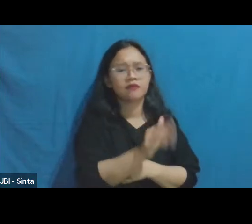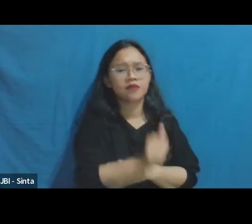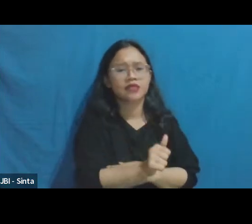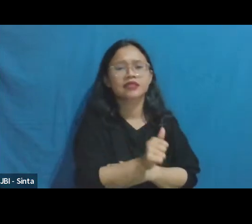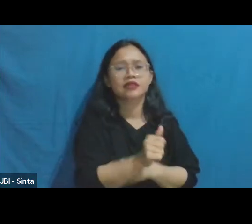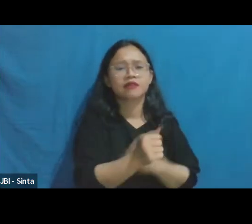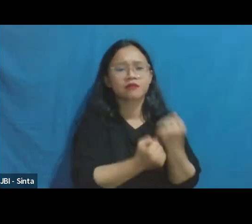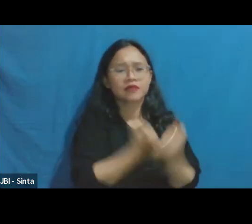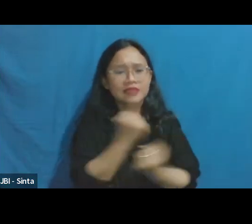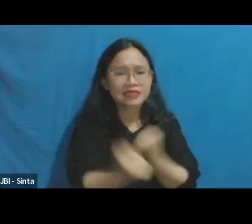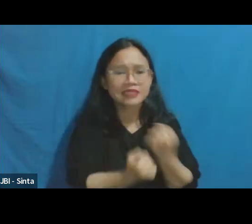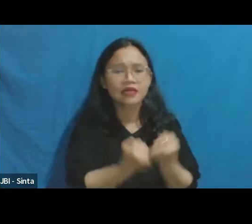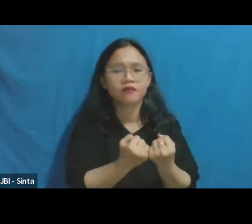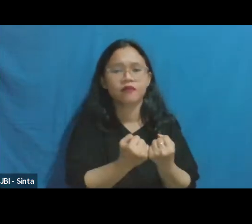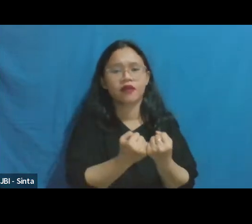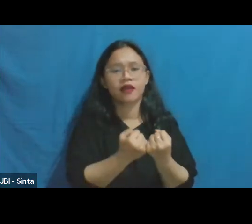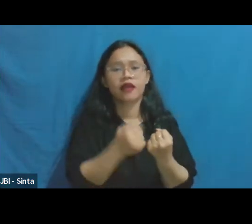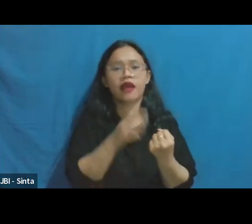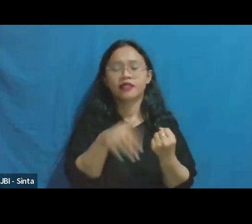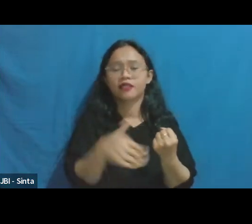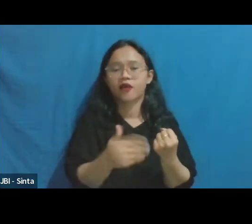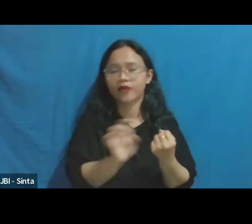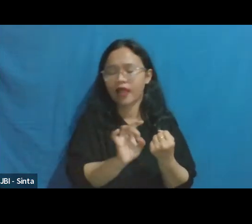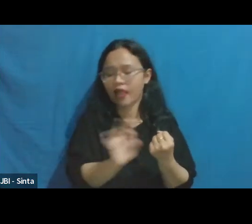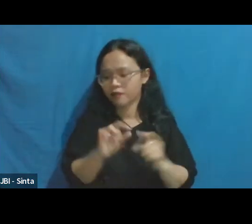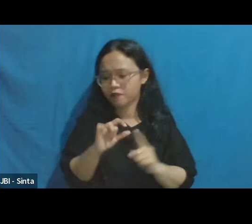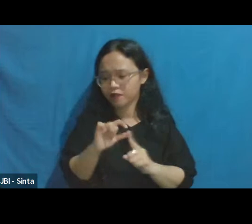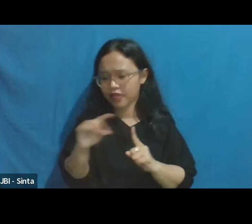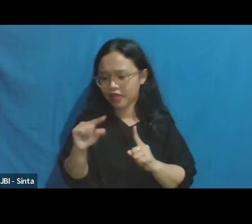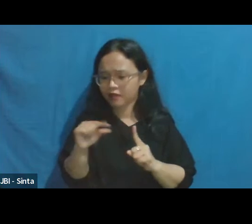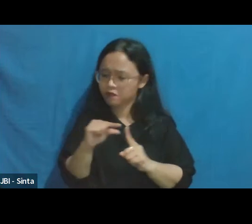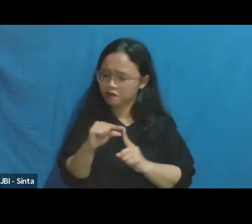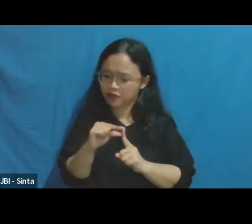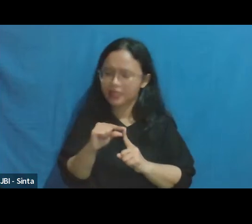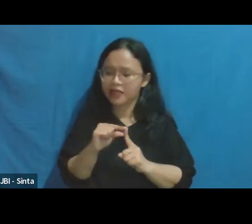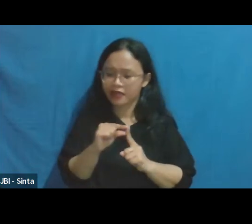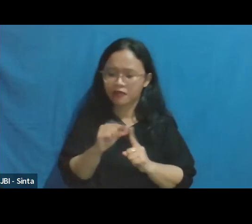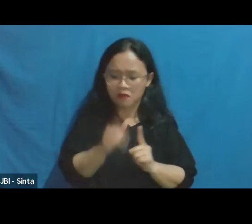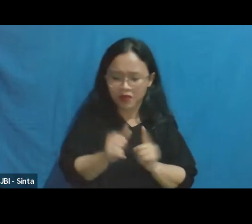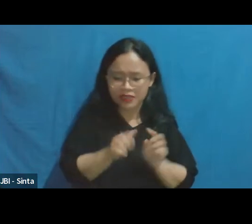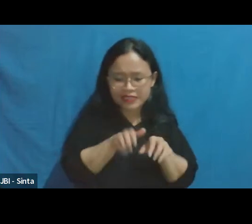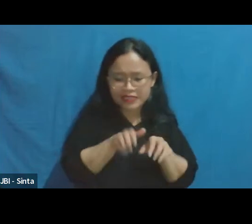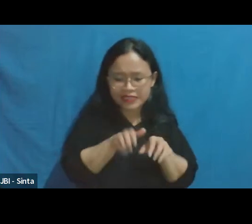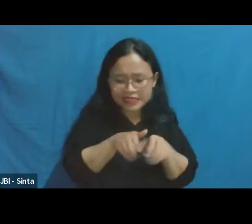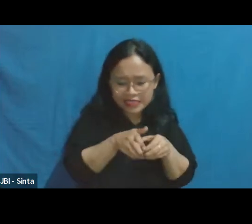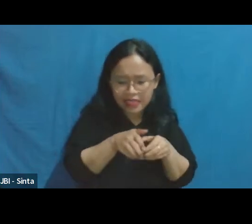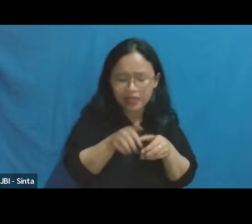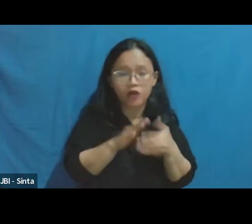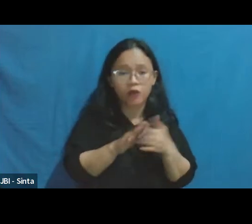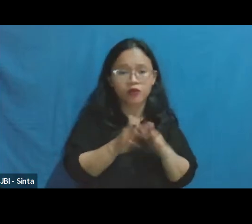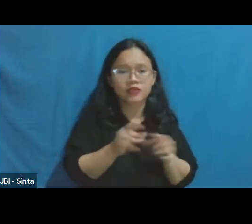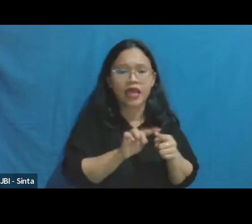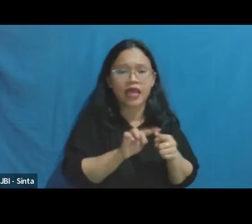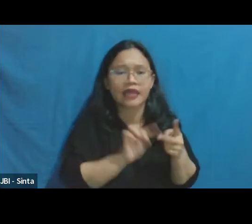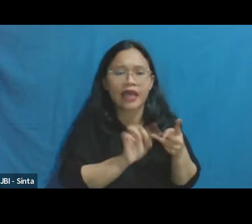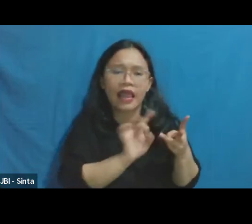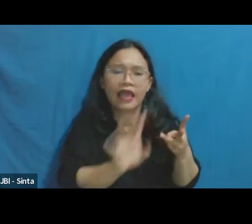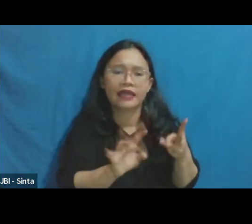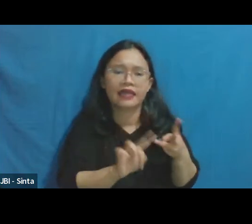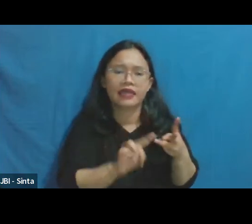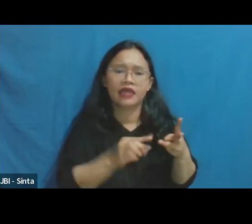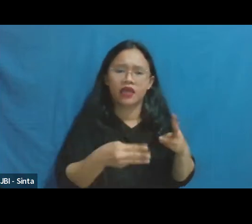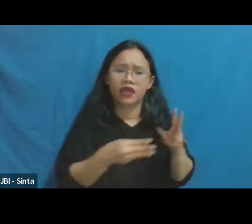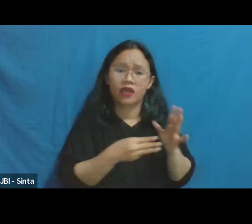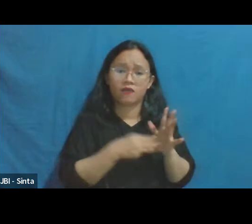freedom, sort of, because they are still small. And AMP, it's just 2